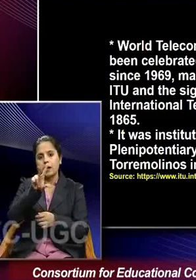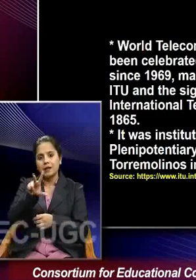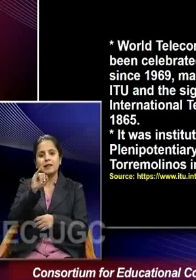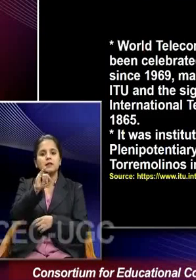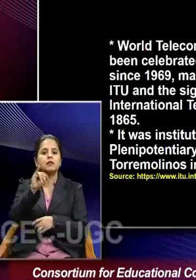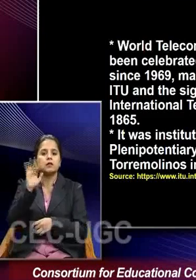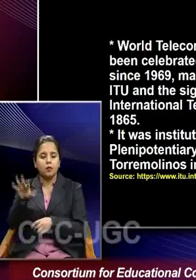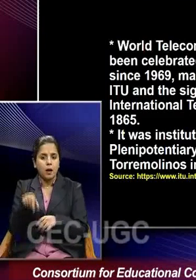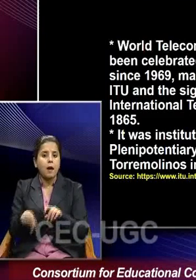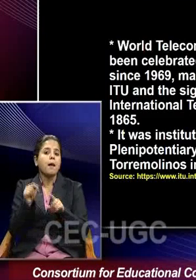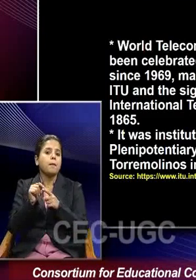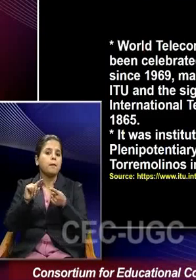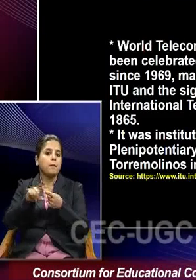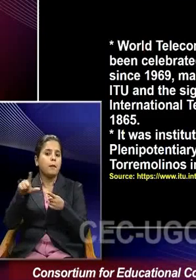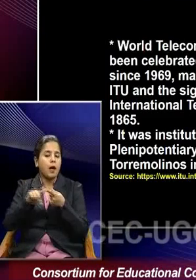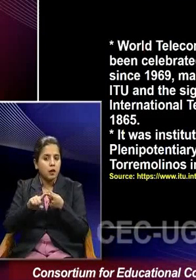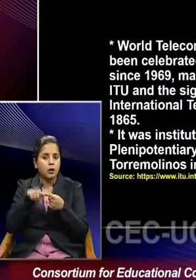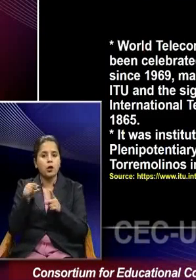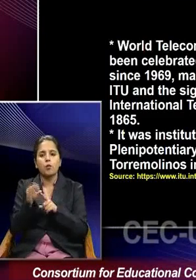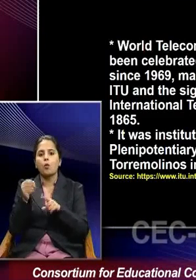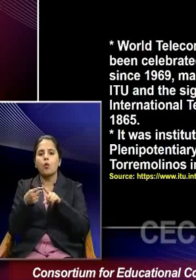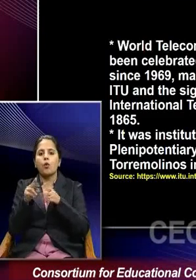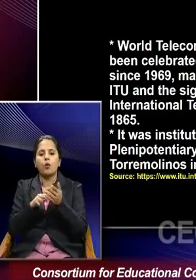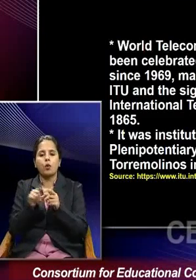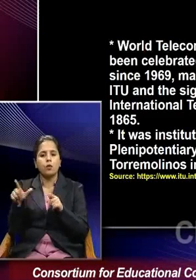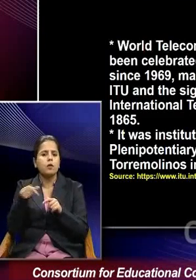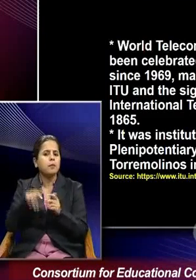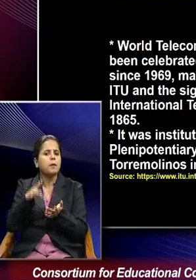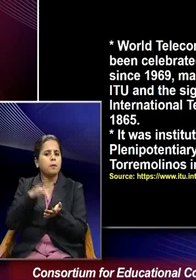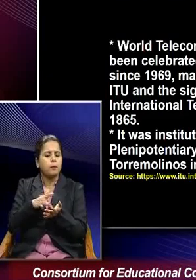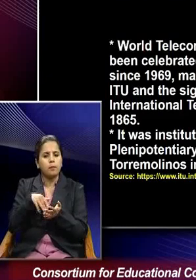the Plenipotentiary Conference in Malaga,